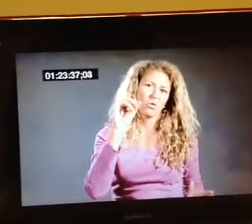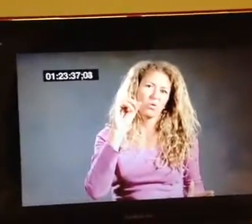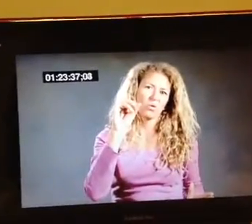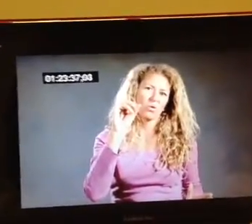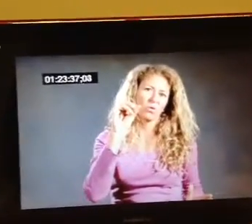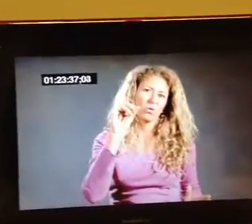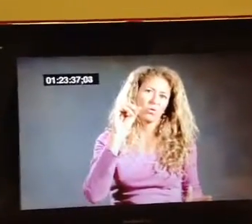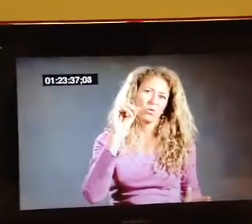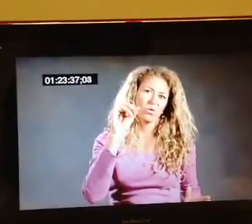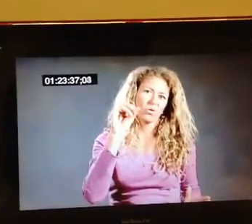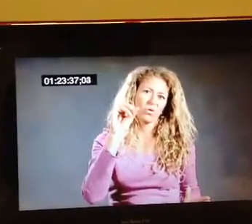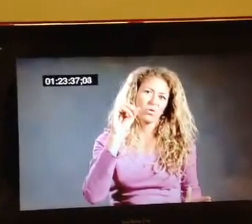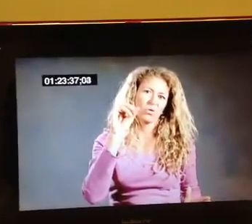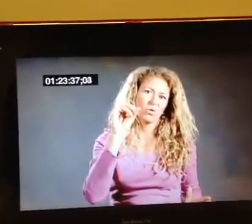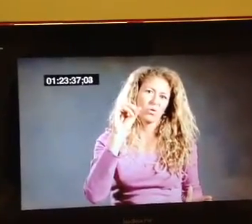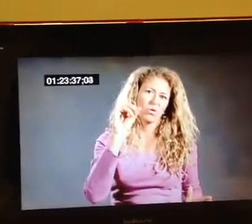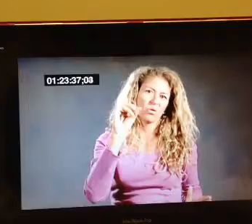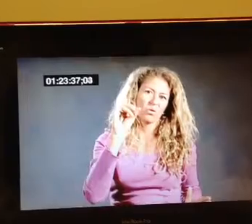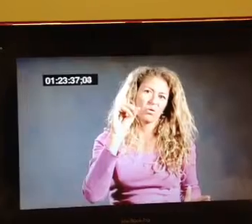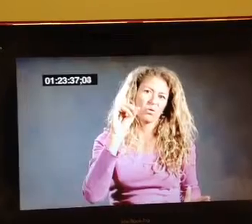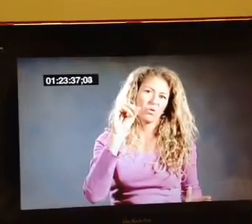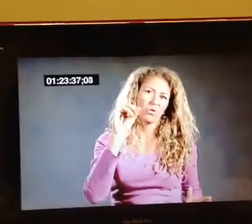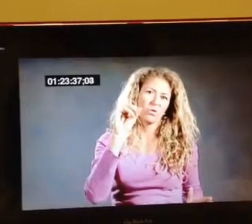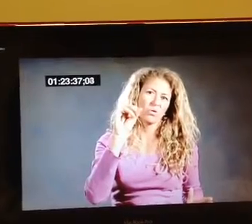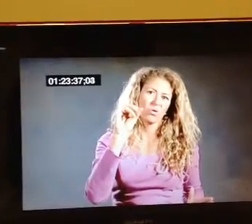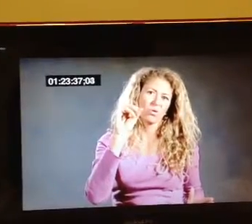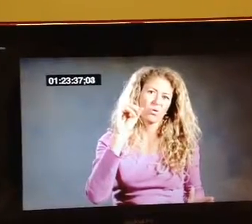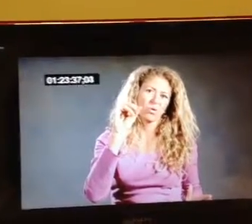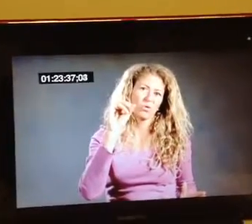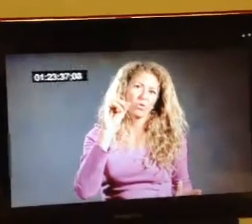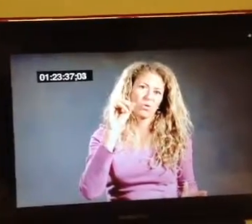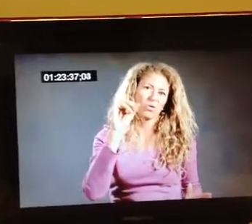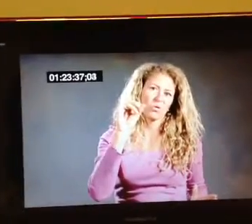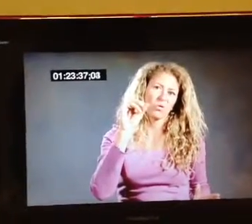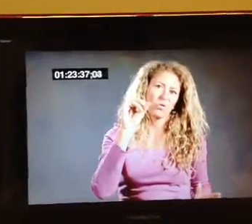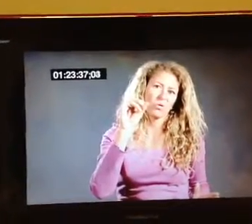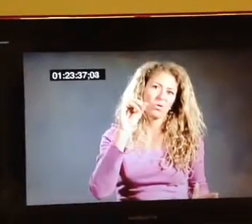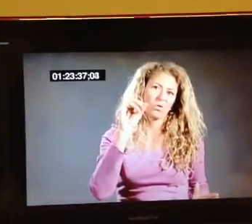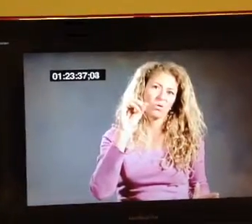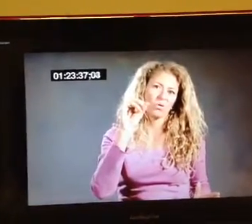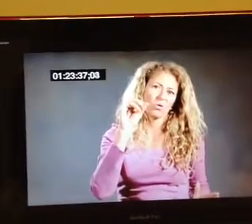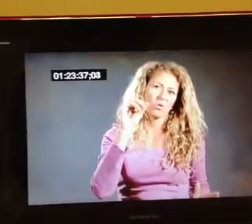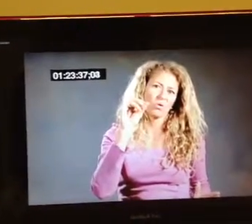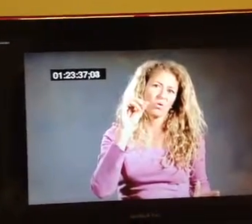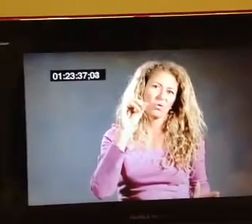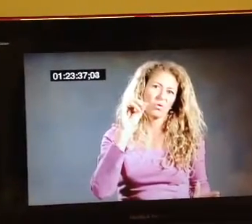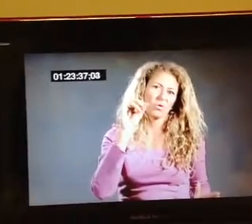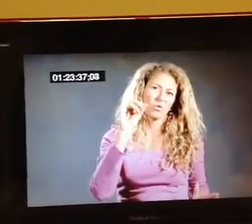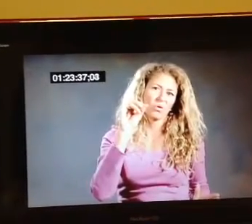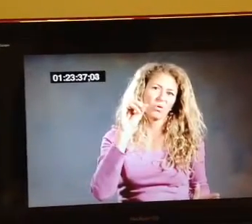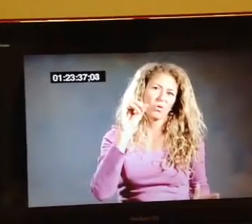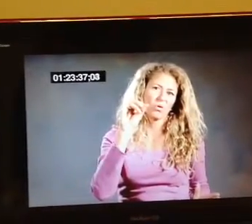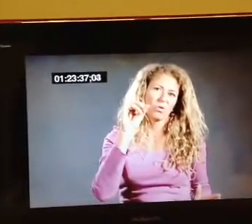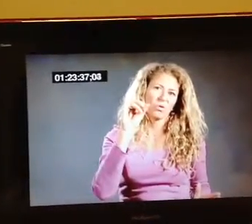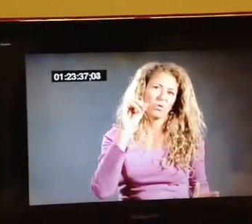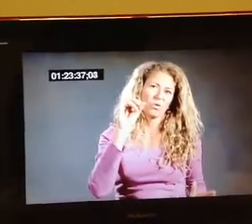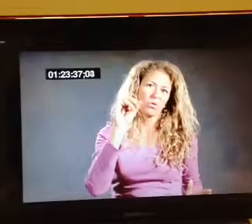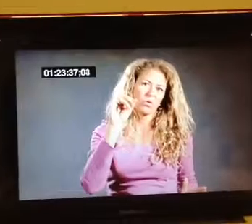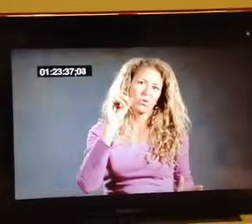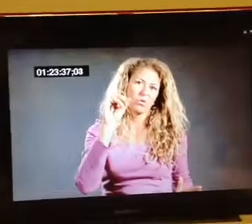and you can't walk on it. There's just too much water. You wouldn't want to do that. But afterwards, when the water goes